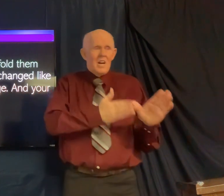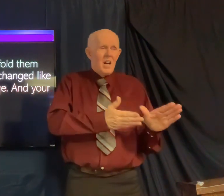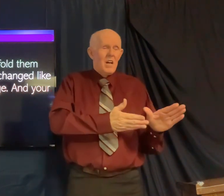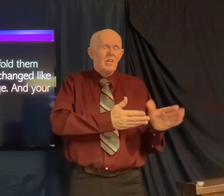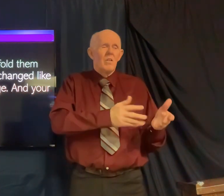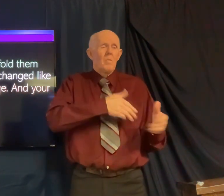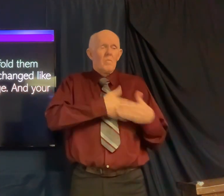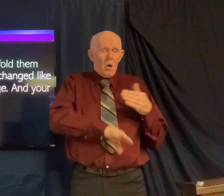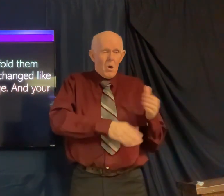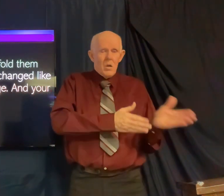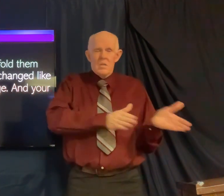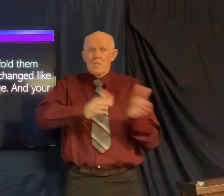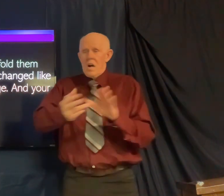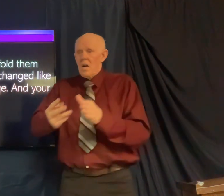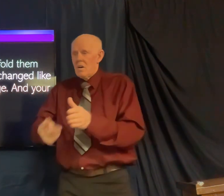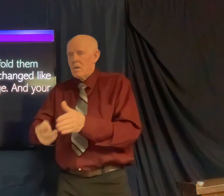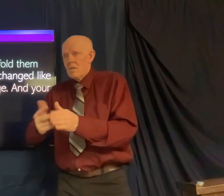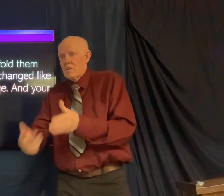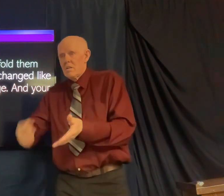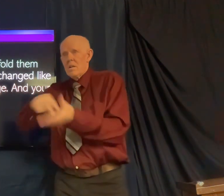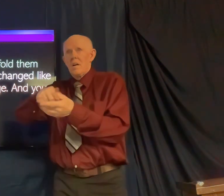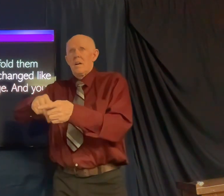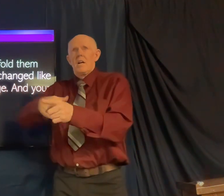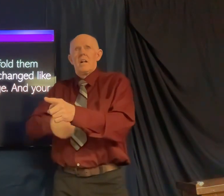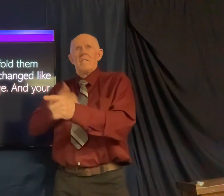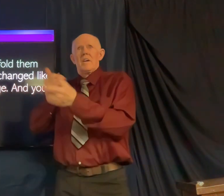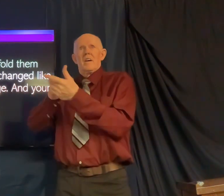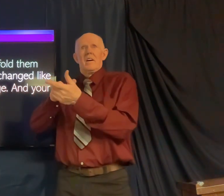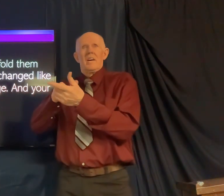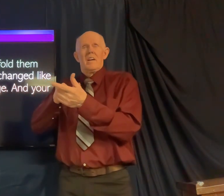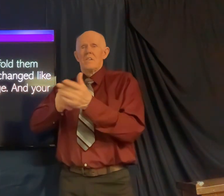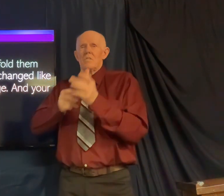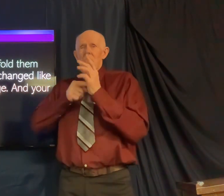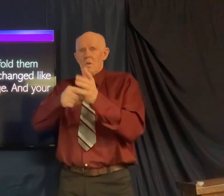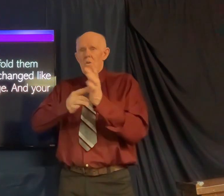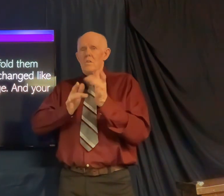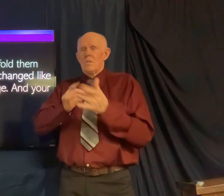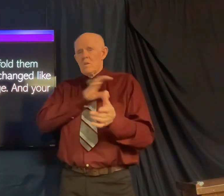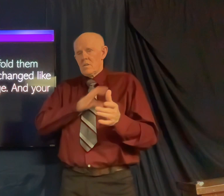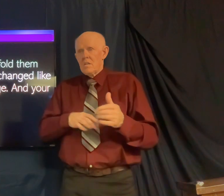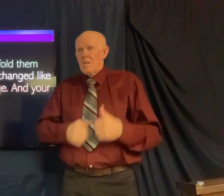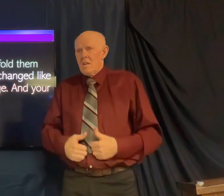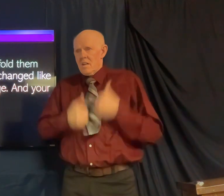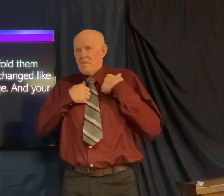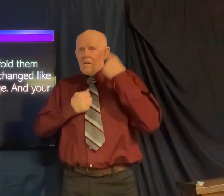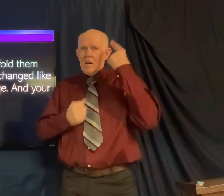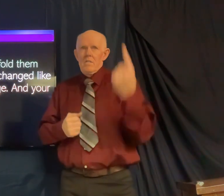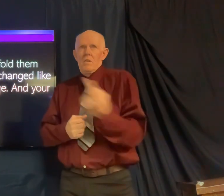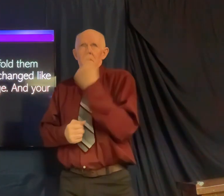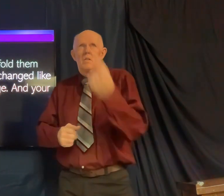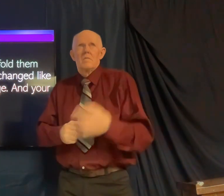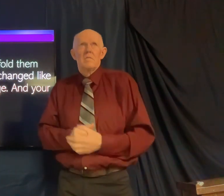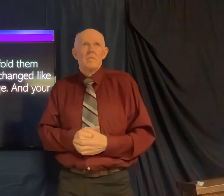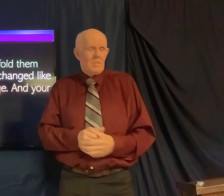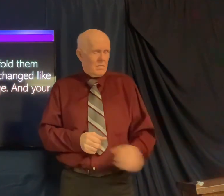fail. He was born, he died, he was killed, and he rose again. And he lives